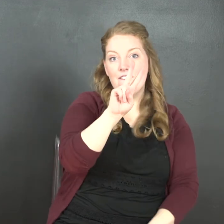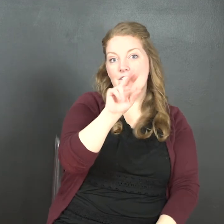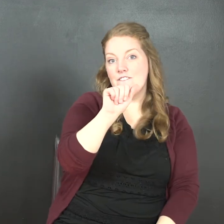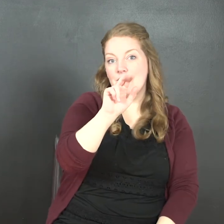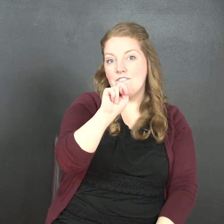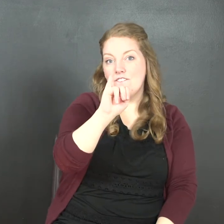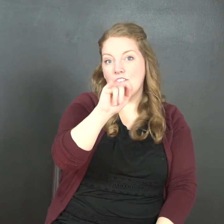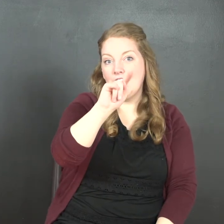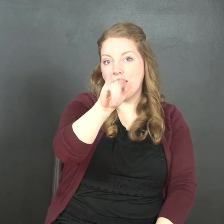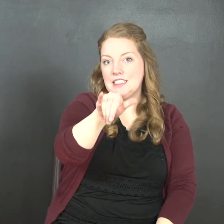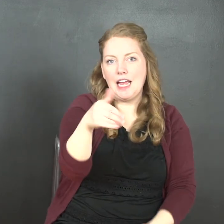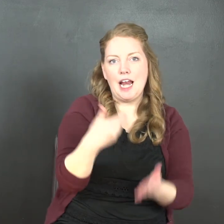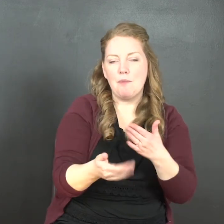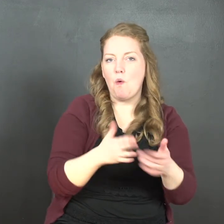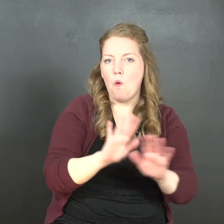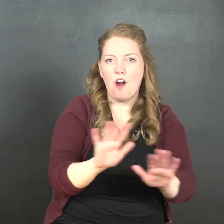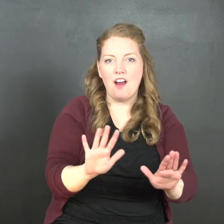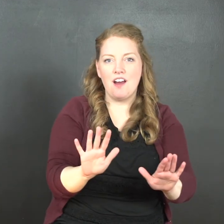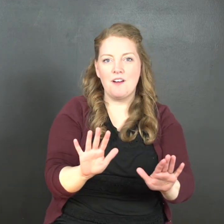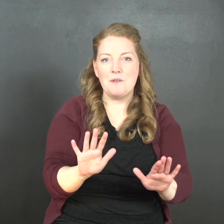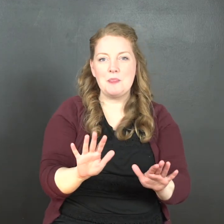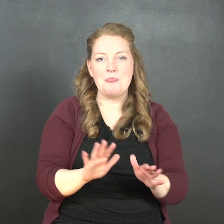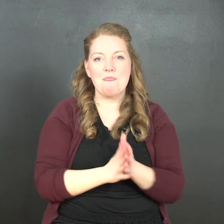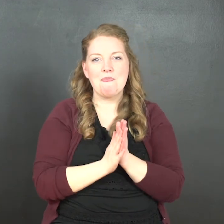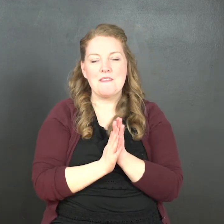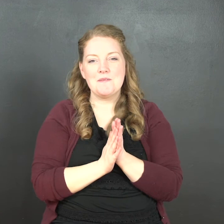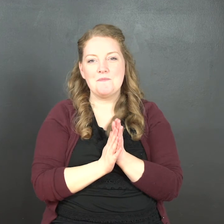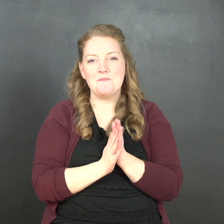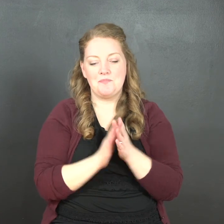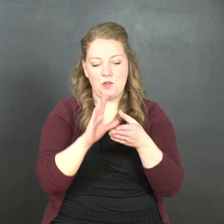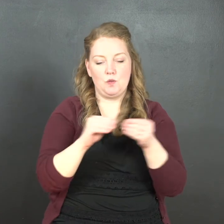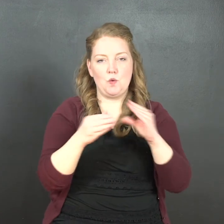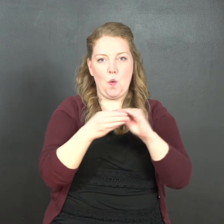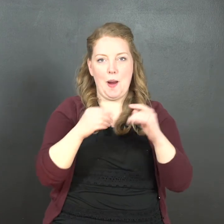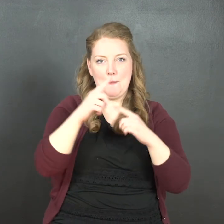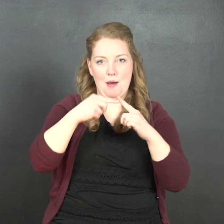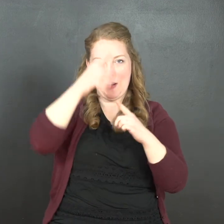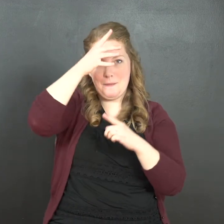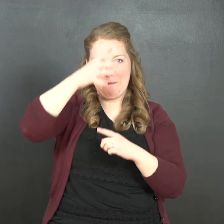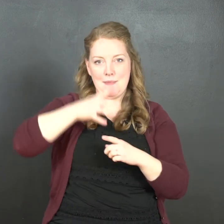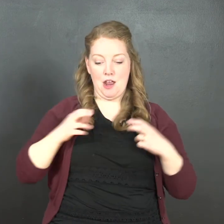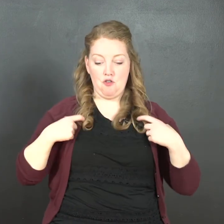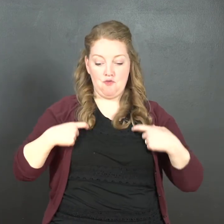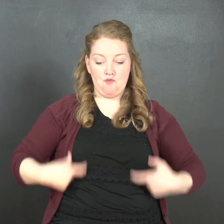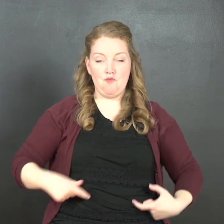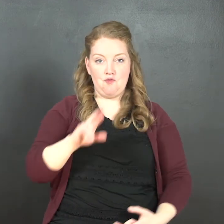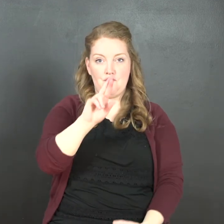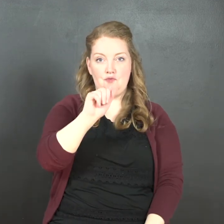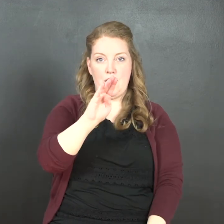of the resurrection, has meaning. The story is told of